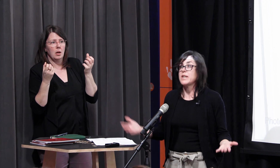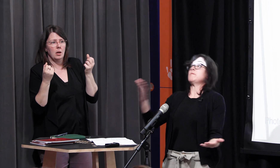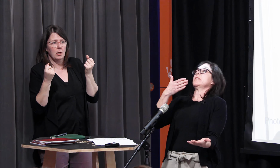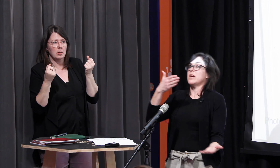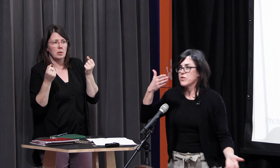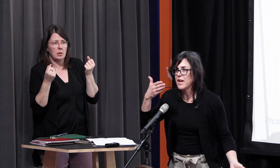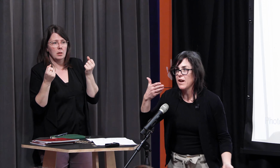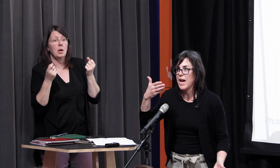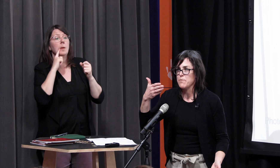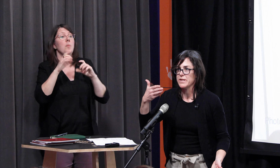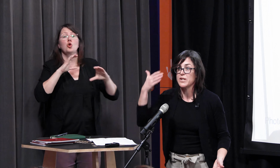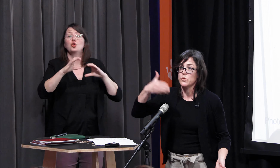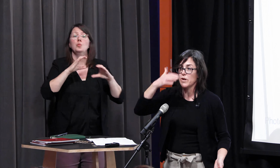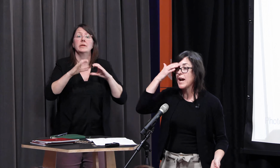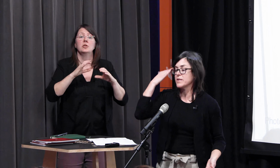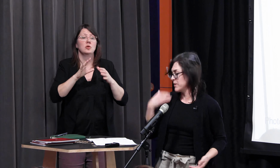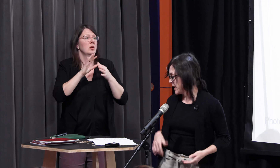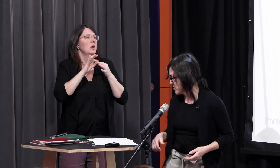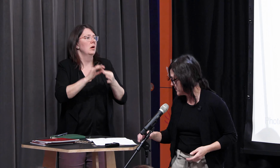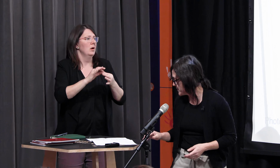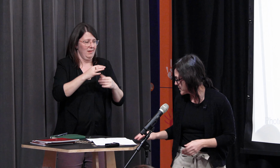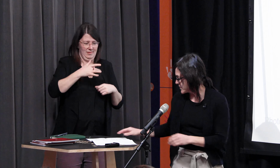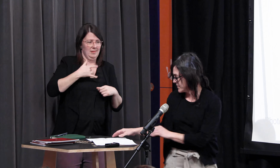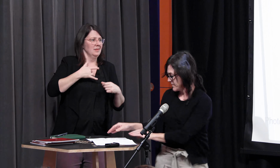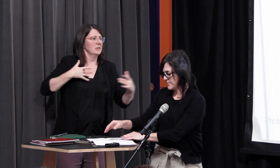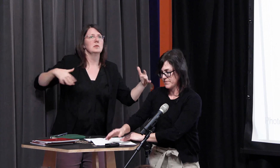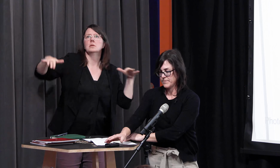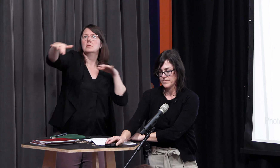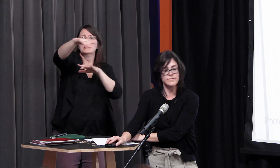feeling things. That communication happened. That door has communication.